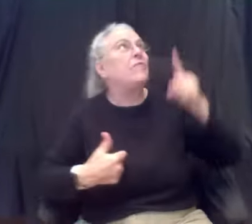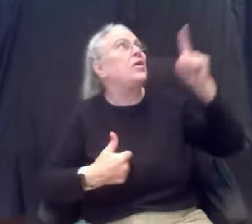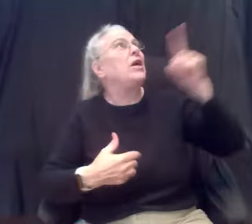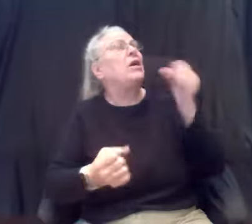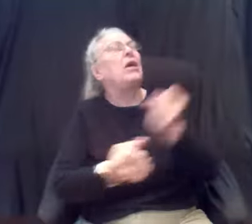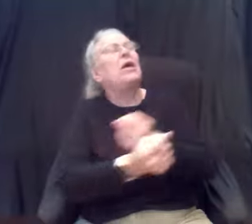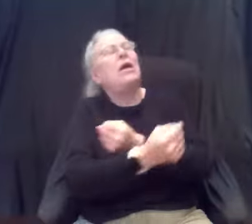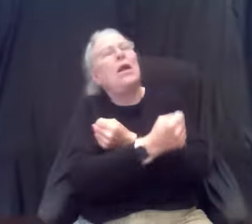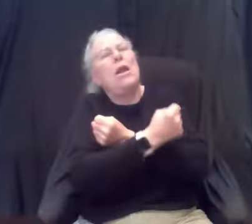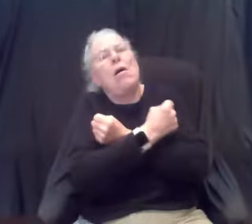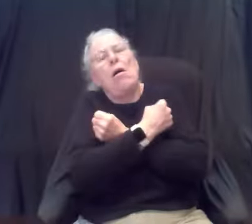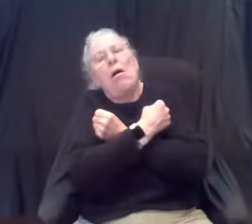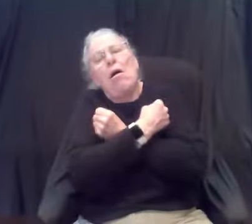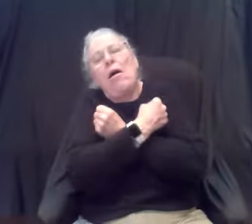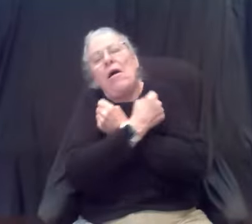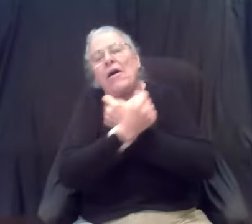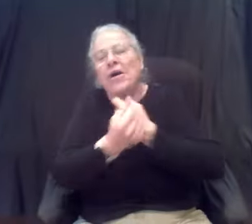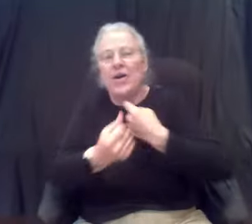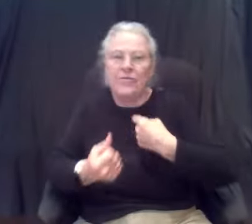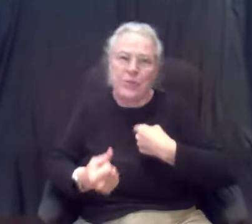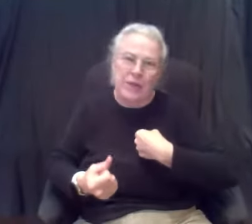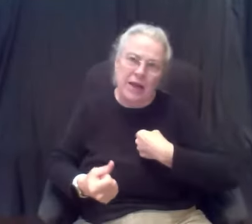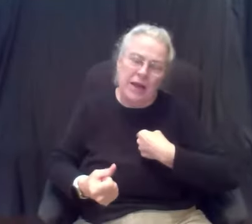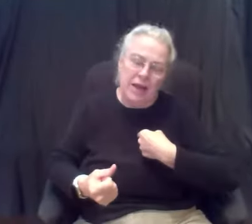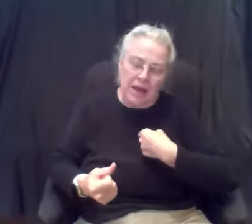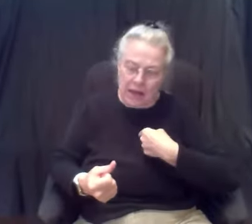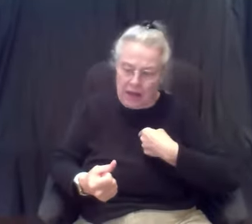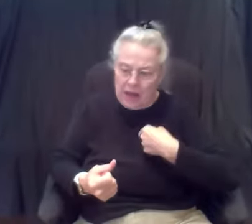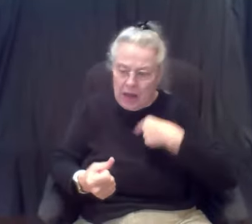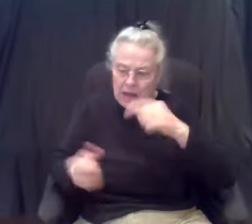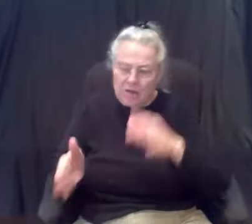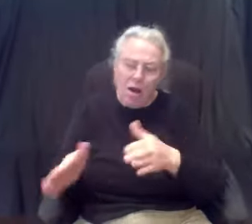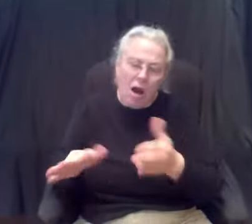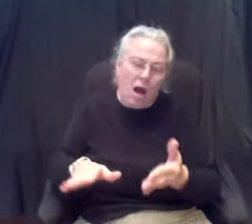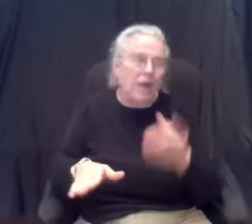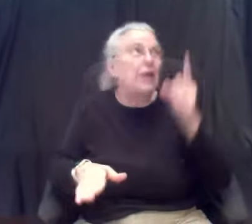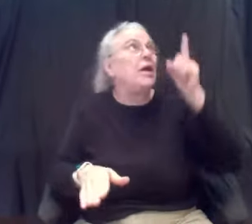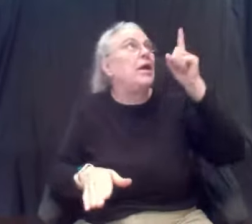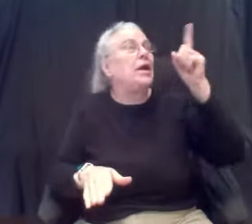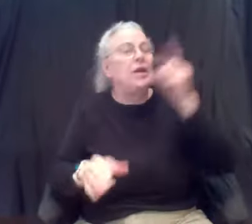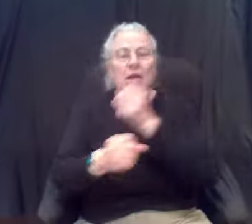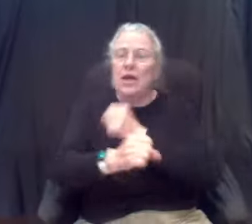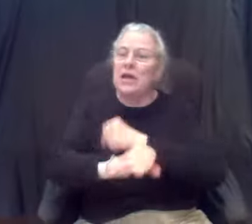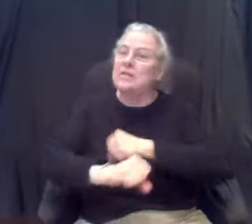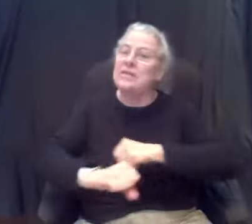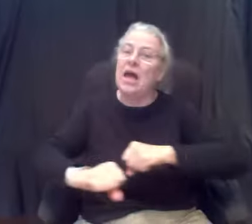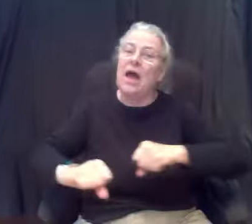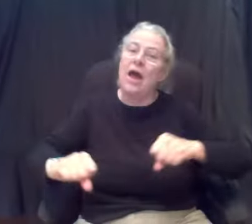Living, he loved me. Dying, he